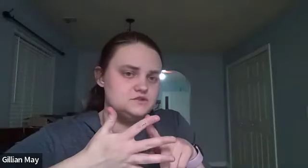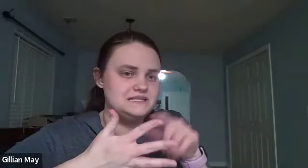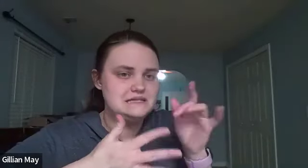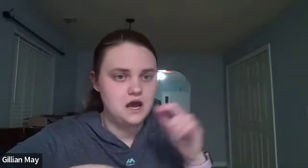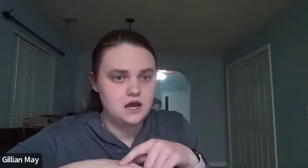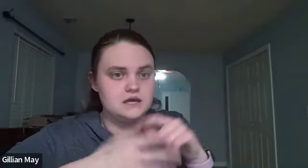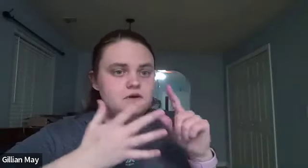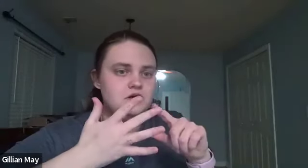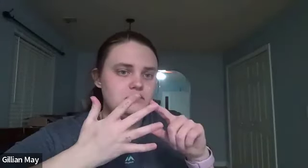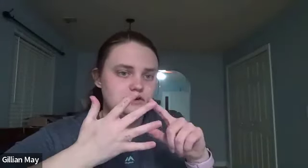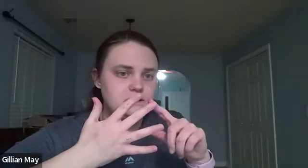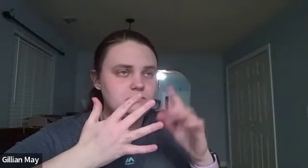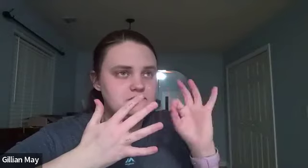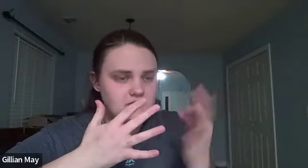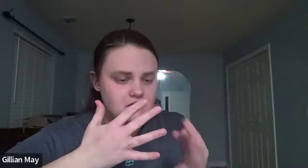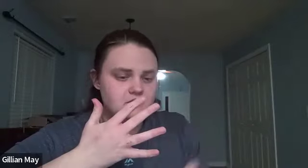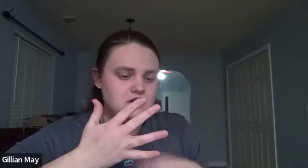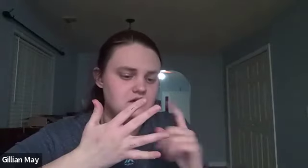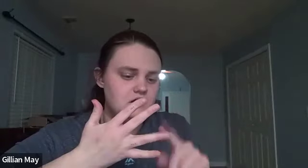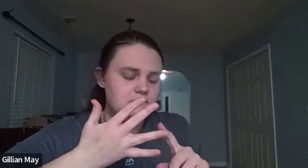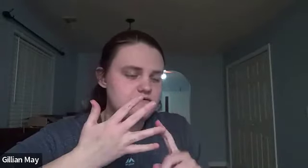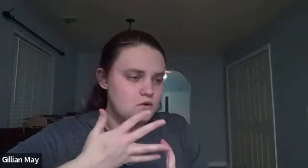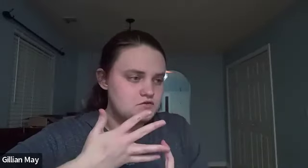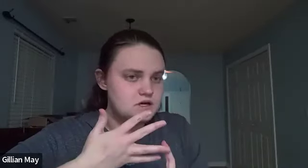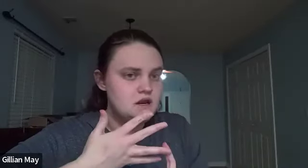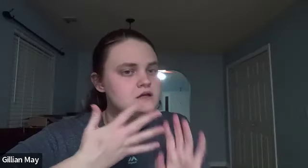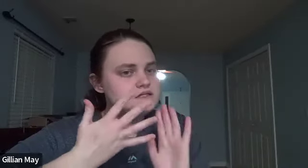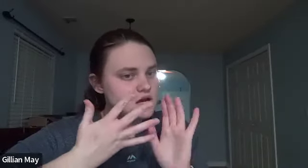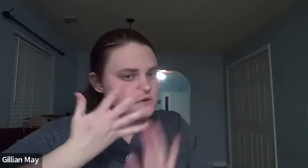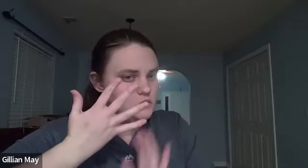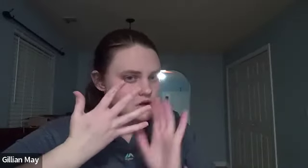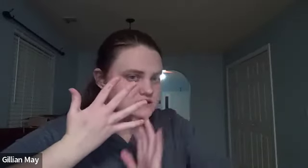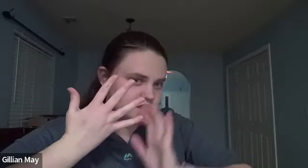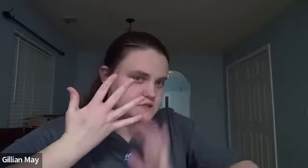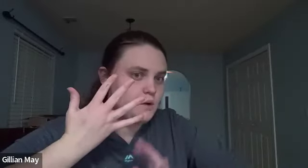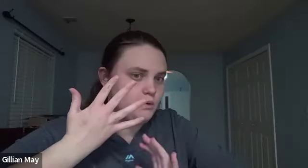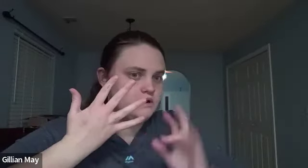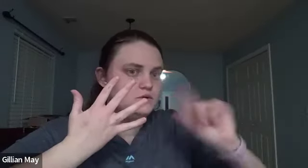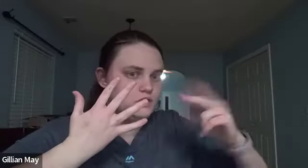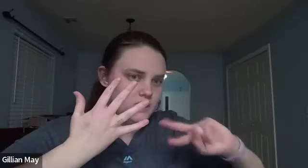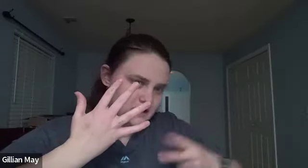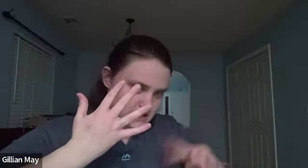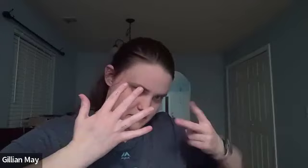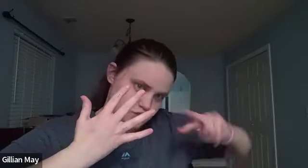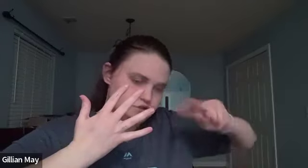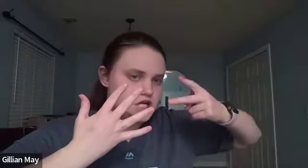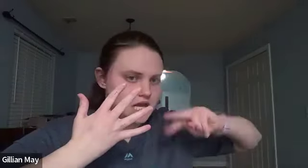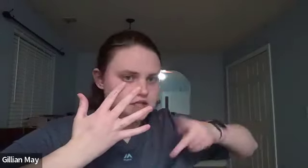one is time. Third week will be family. Fourth one, some of the ones as we go more in will kind of interchange